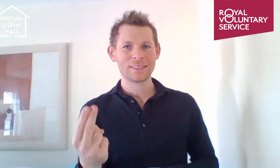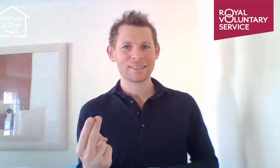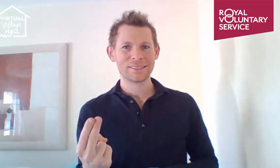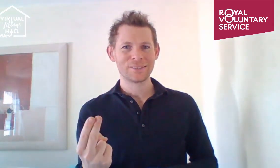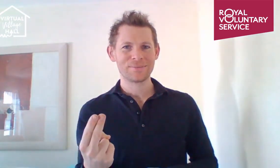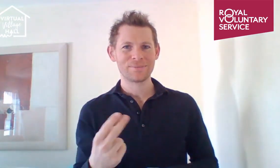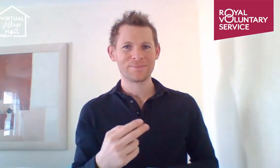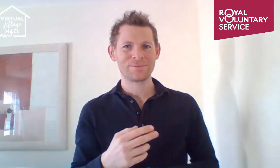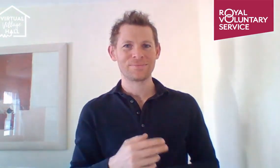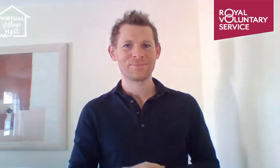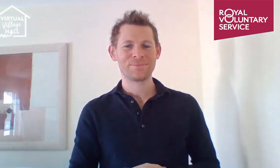is art.